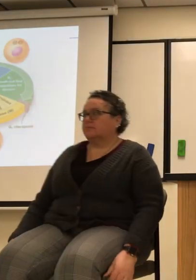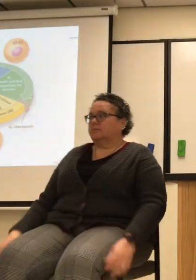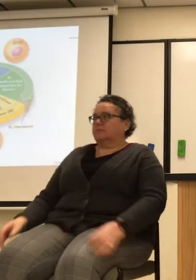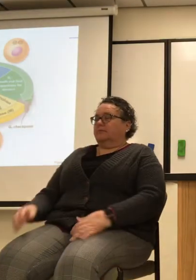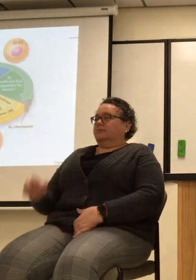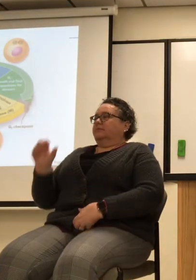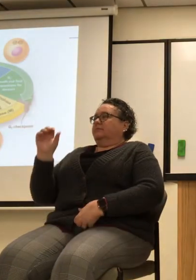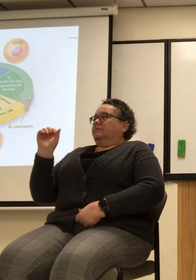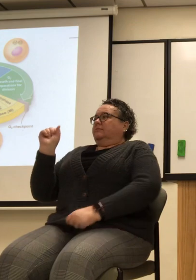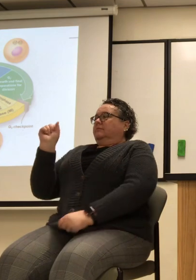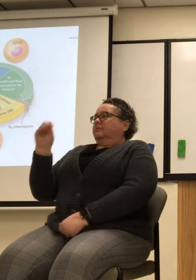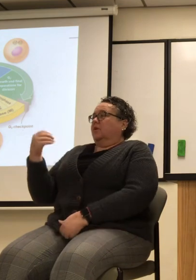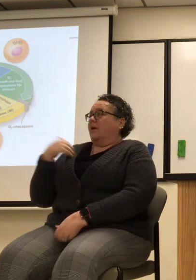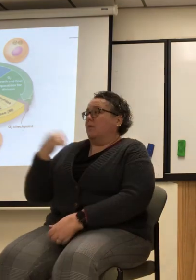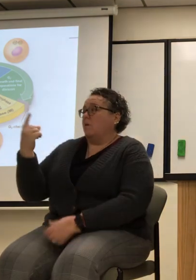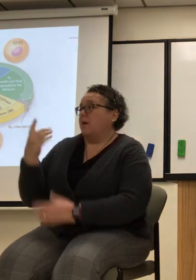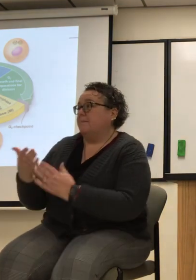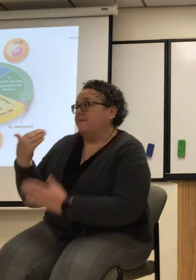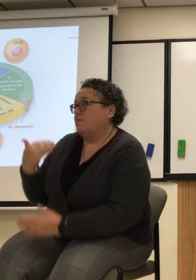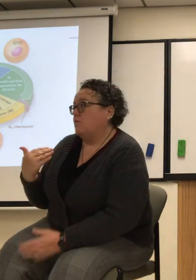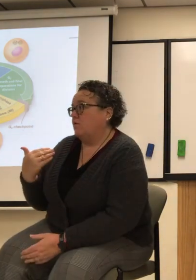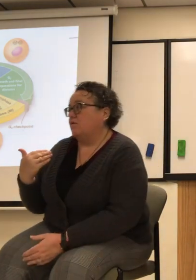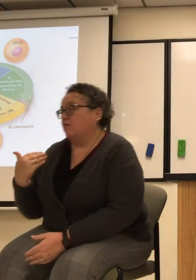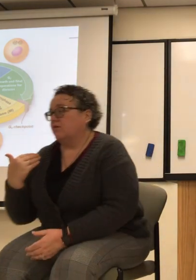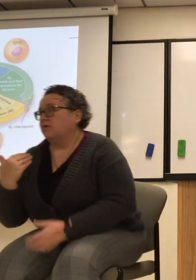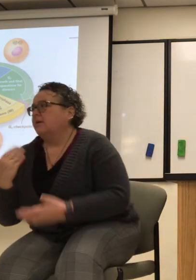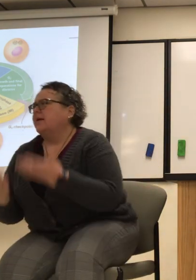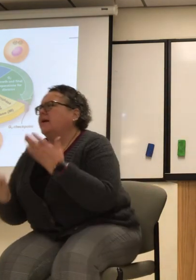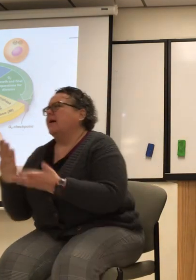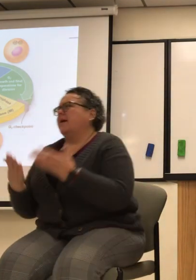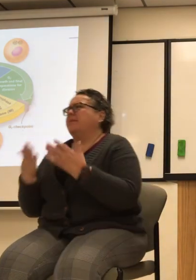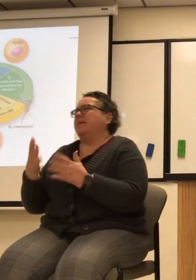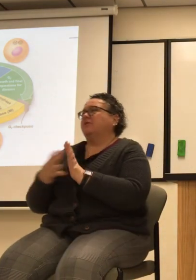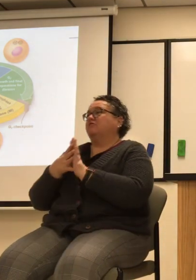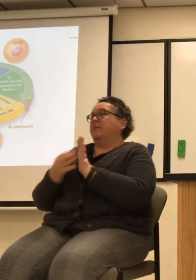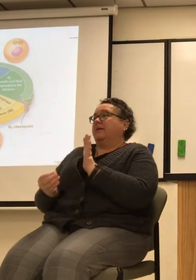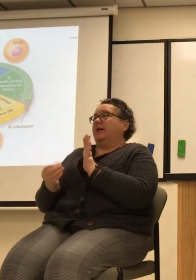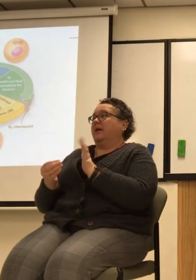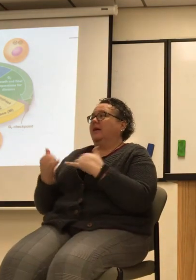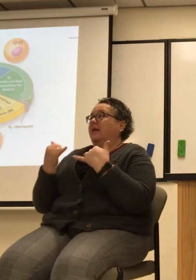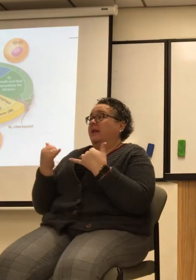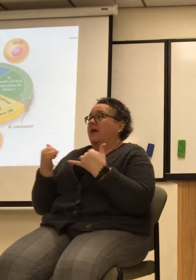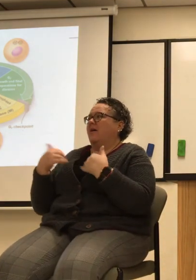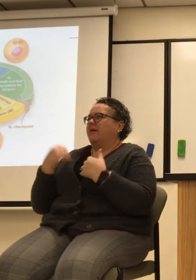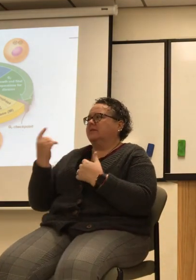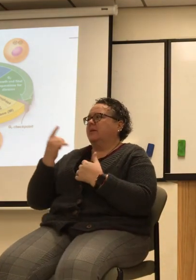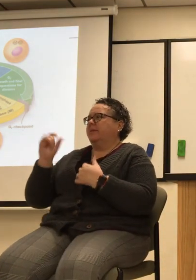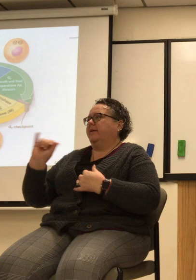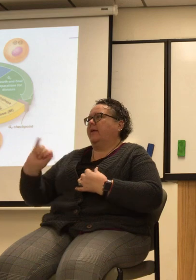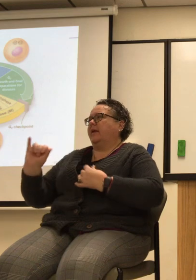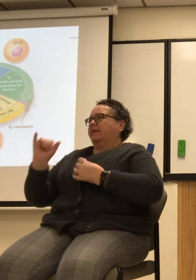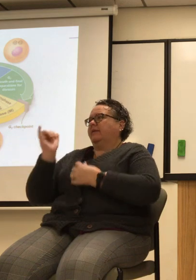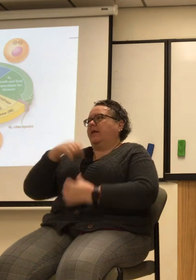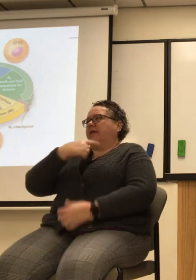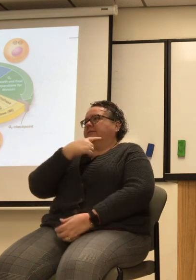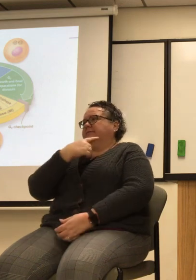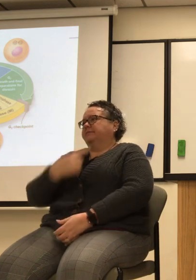So you had this one before, and then maybe it replicates, and now you got something that's like